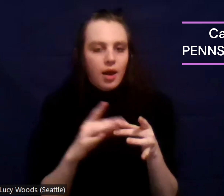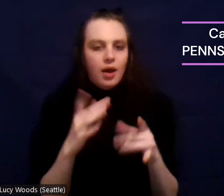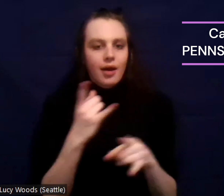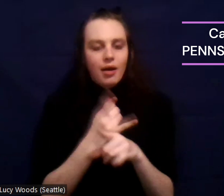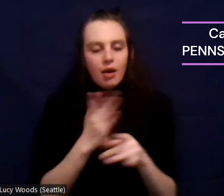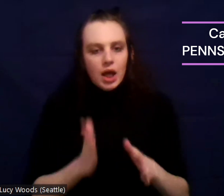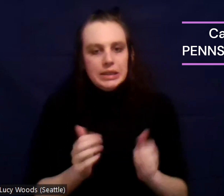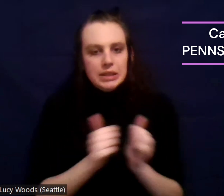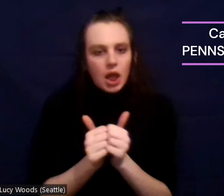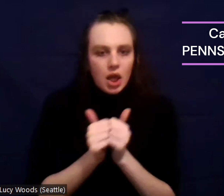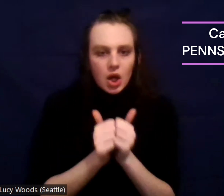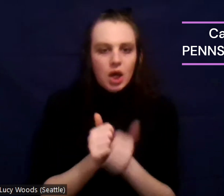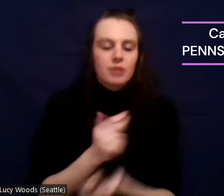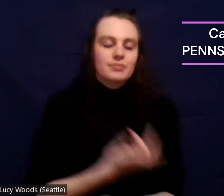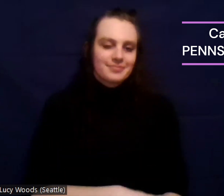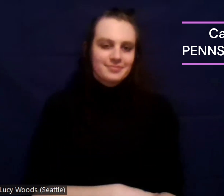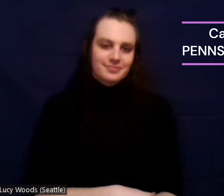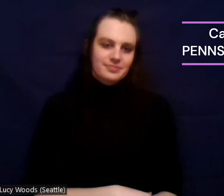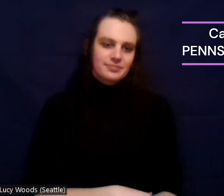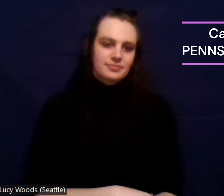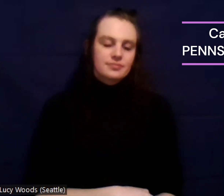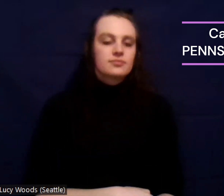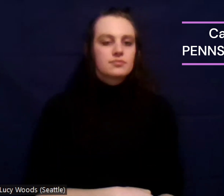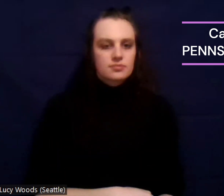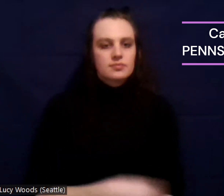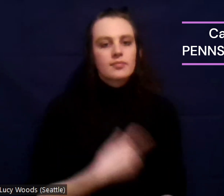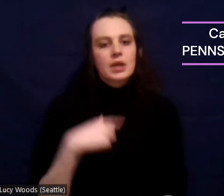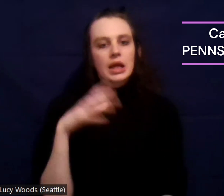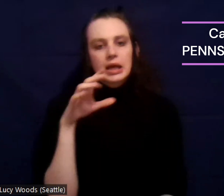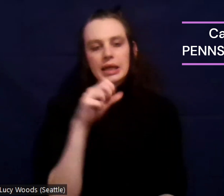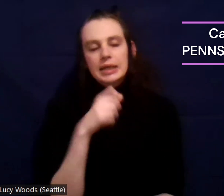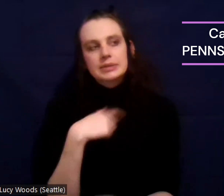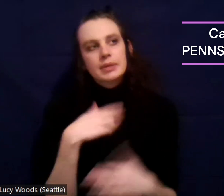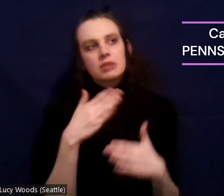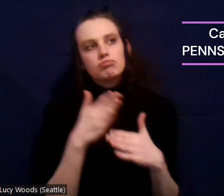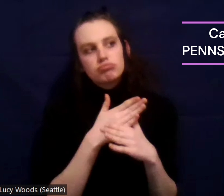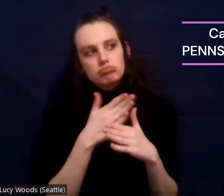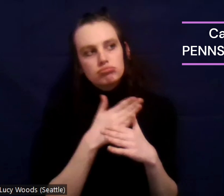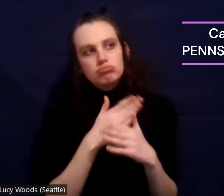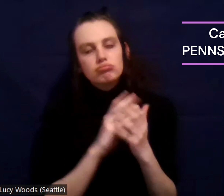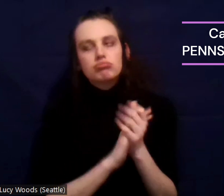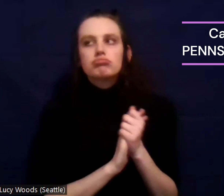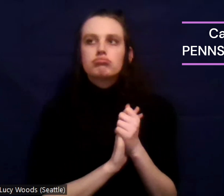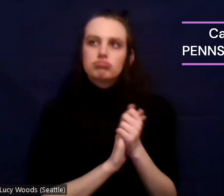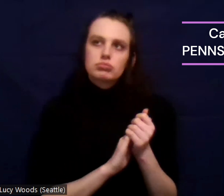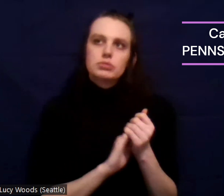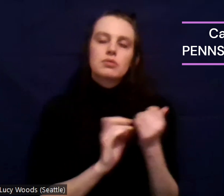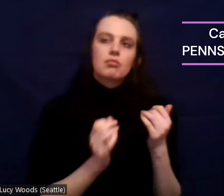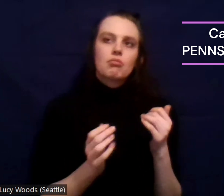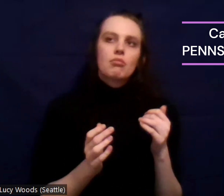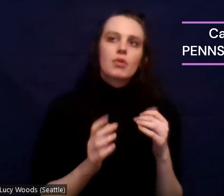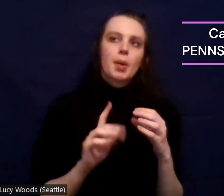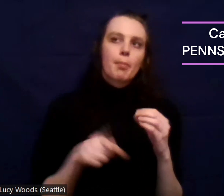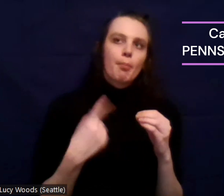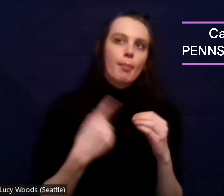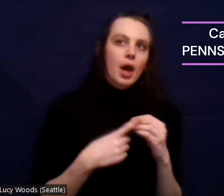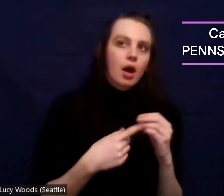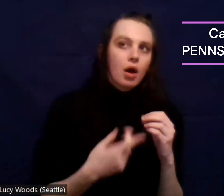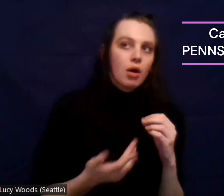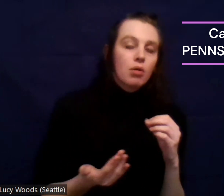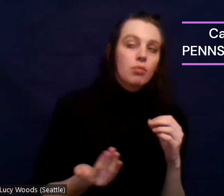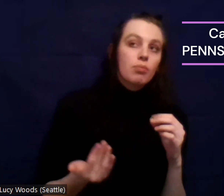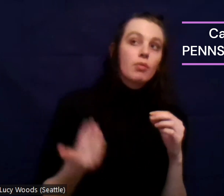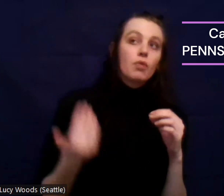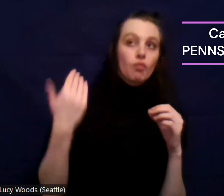And yeah. So I guess I'll share a little bit of, what a general way, what it was like, what